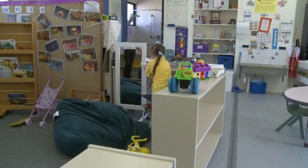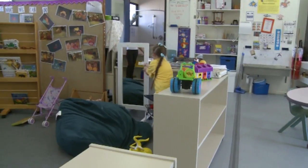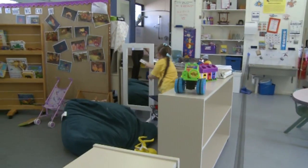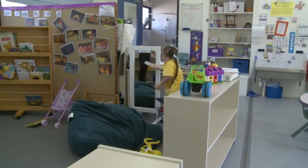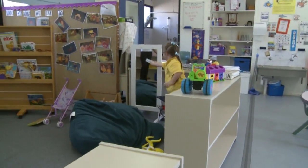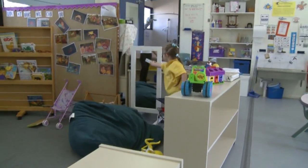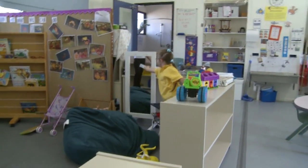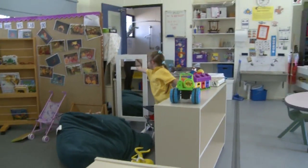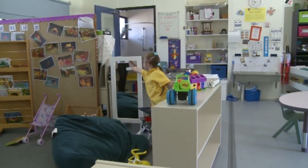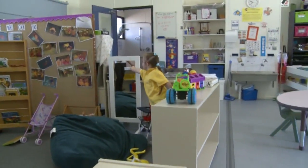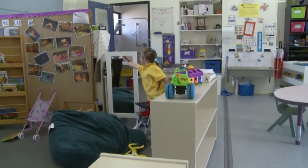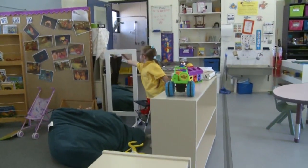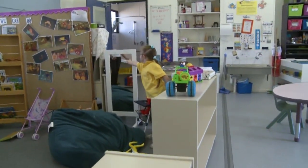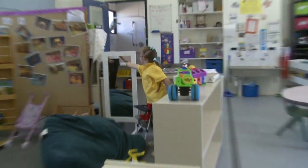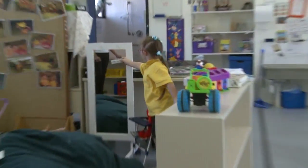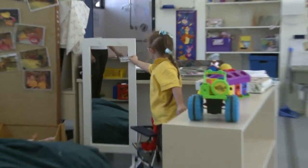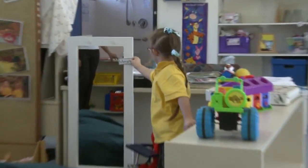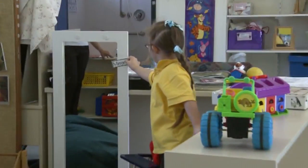mirror with the real object mirror.